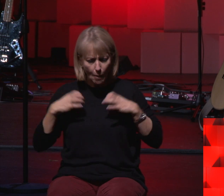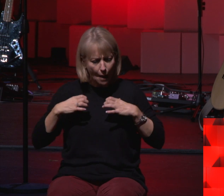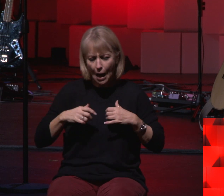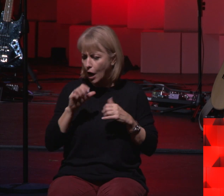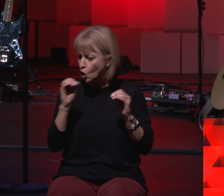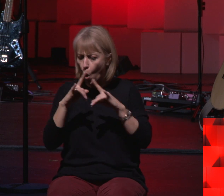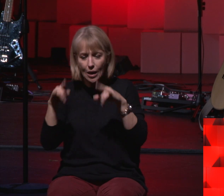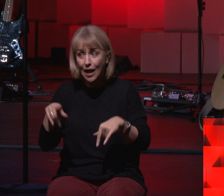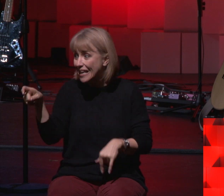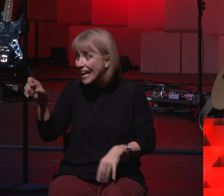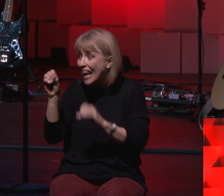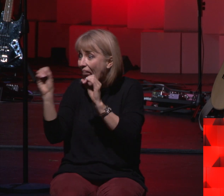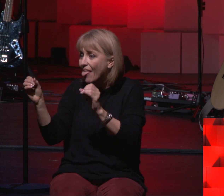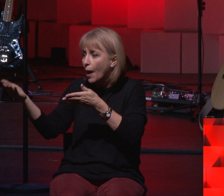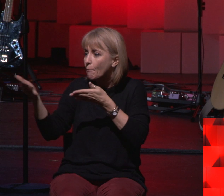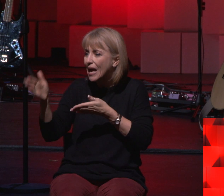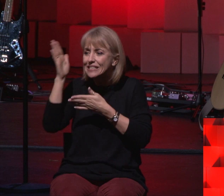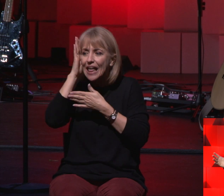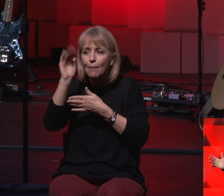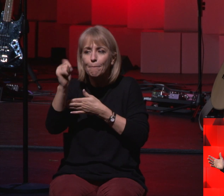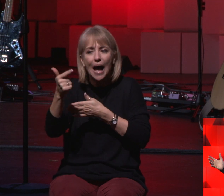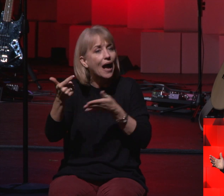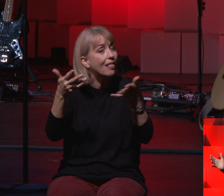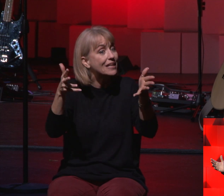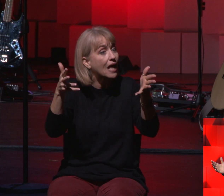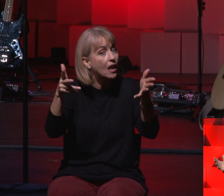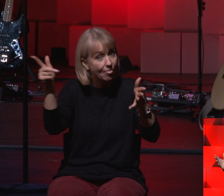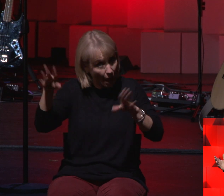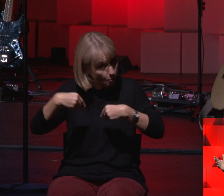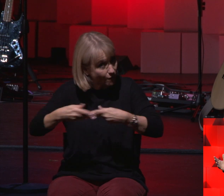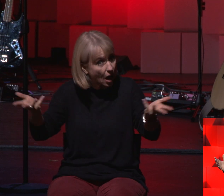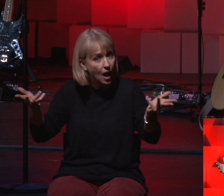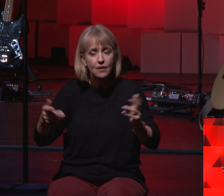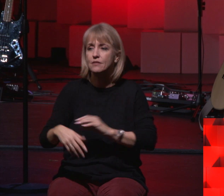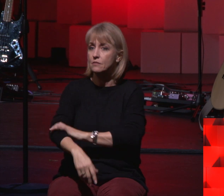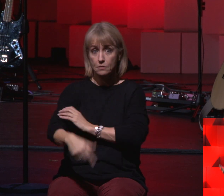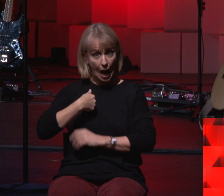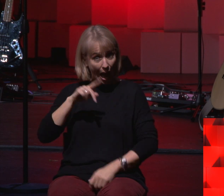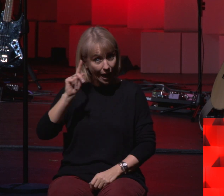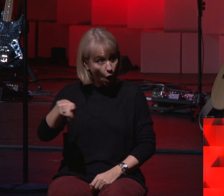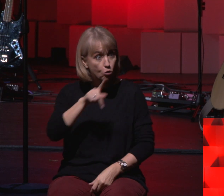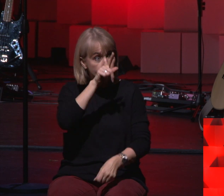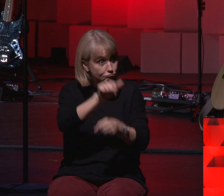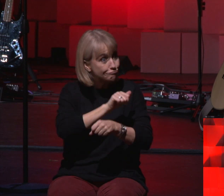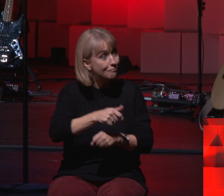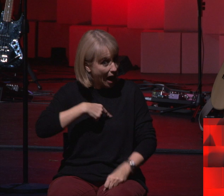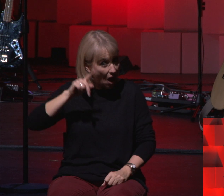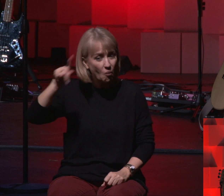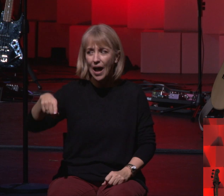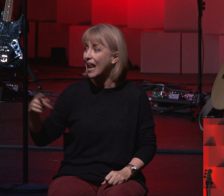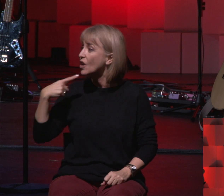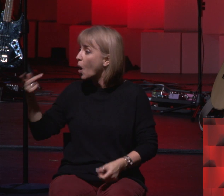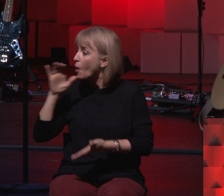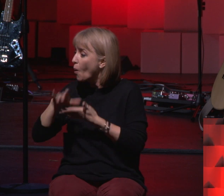you don't need anything. All you have to do is bring a sleeping bag. That's all. They provide everything. So did we go? Sure. I tell Jean about it.